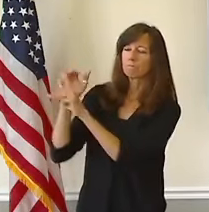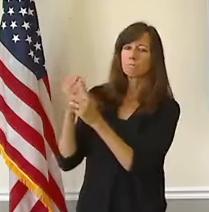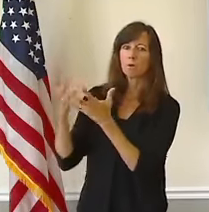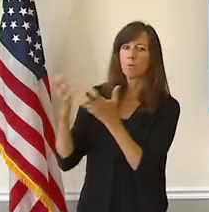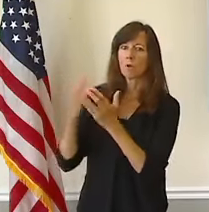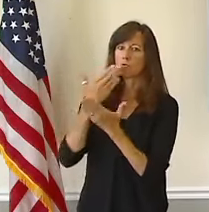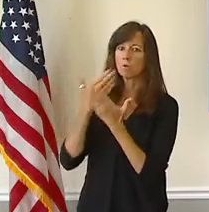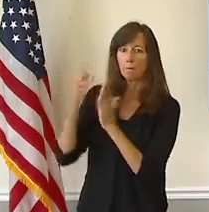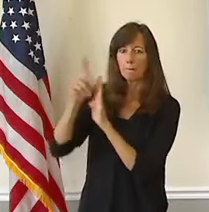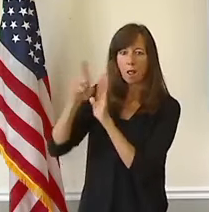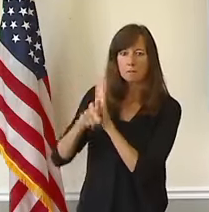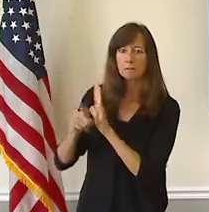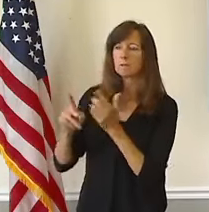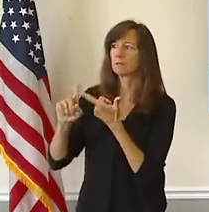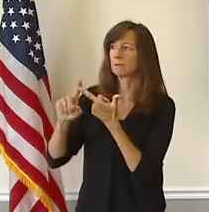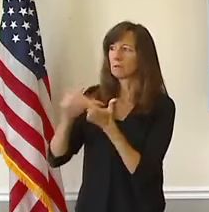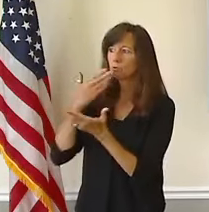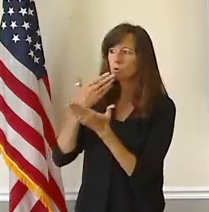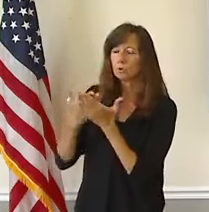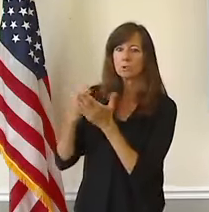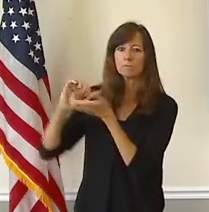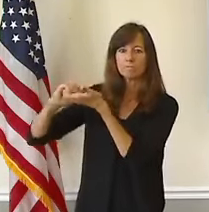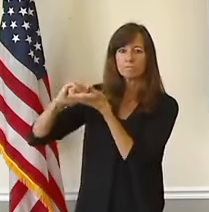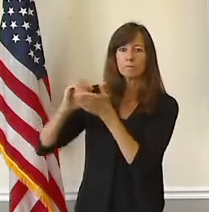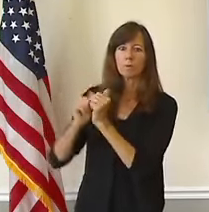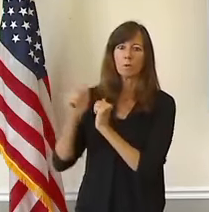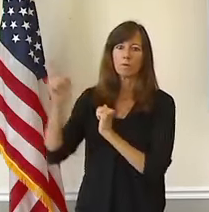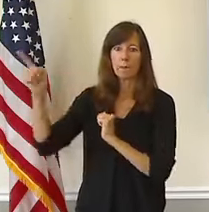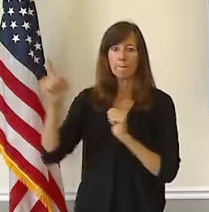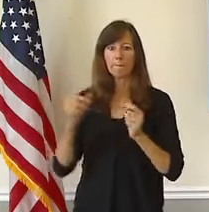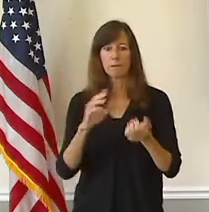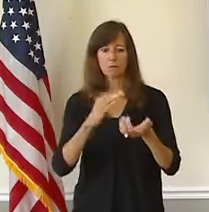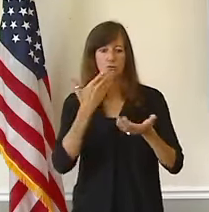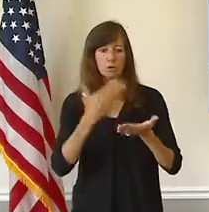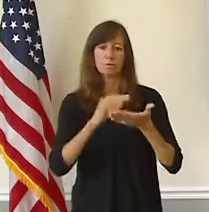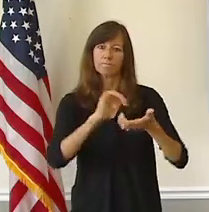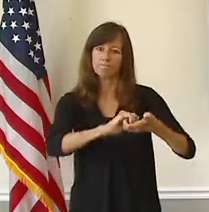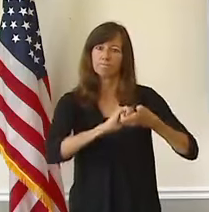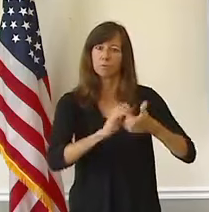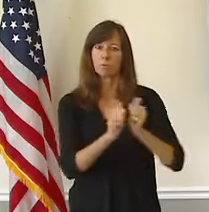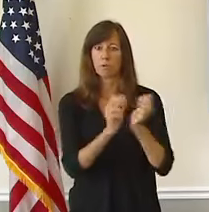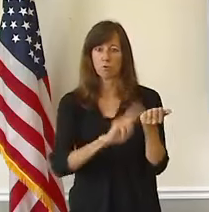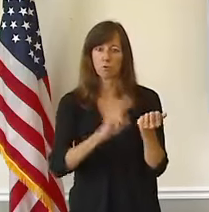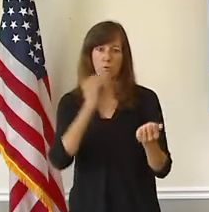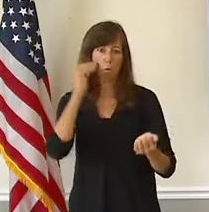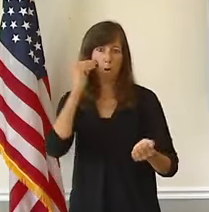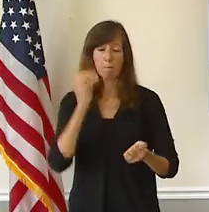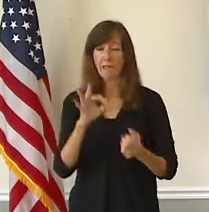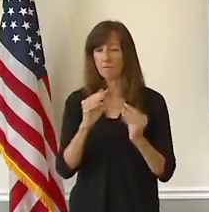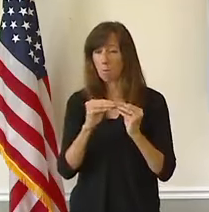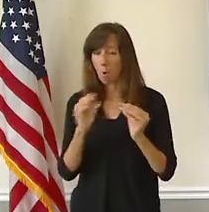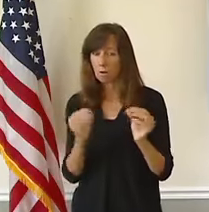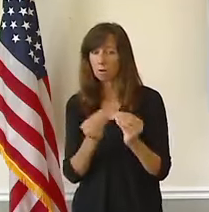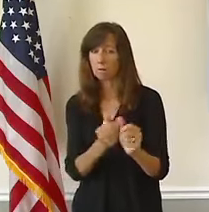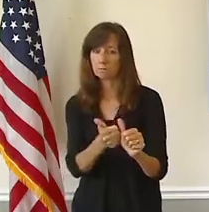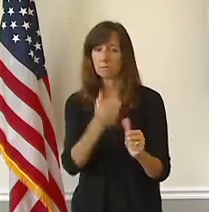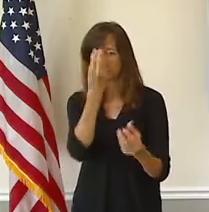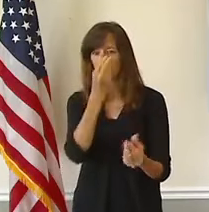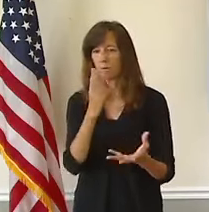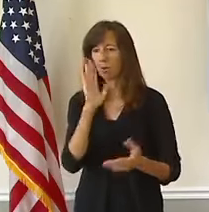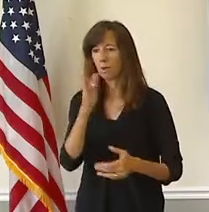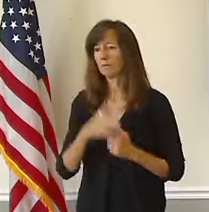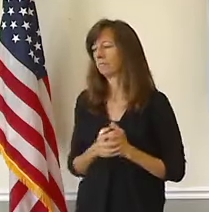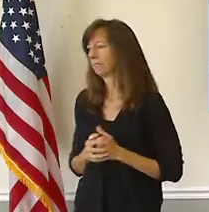coordinate with those nursing homes. If I get an answer to that question, I'll be able to provide it to you. William asked, is the state going to provide or offer an